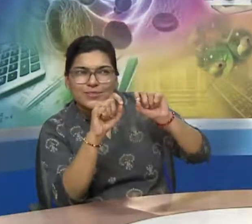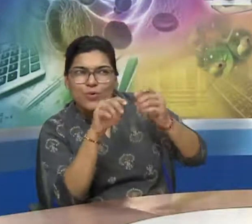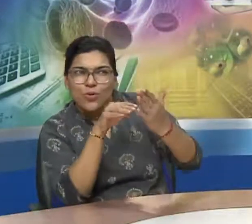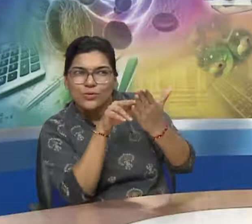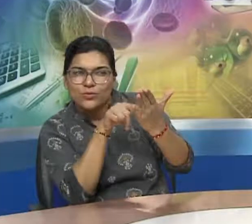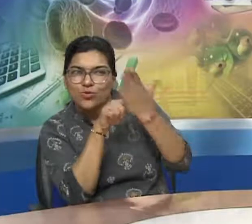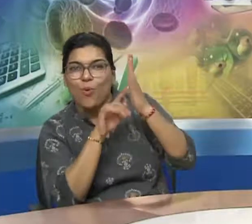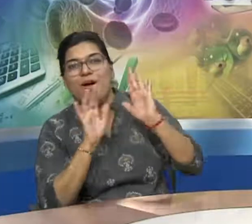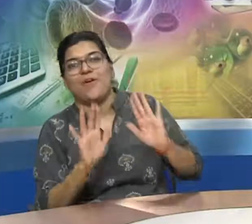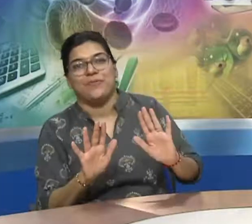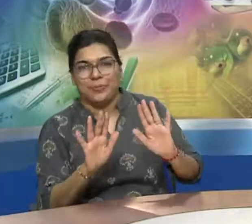Just to show teeth.